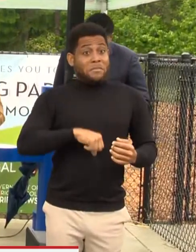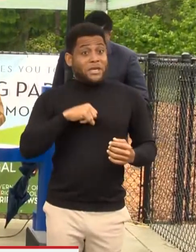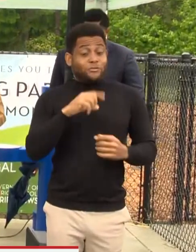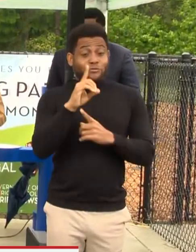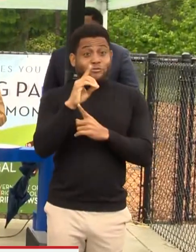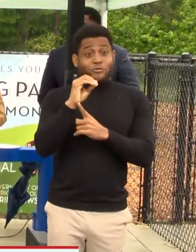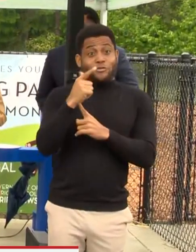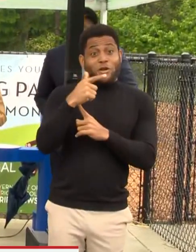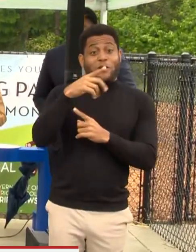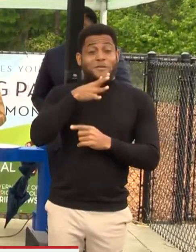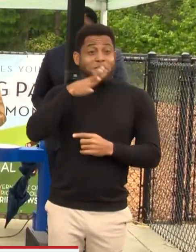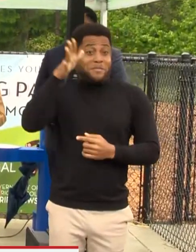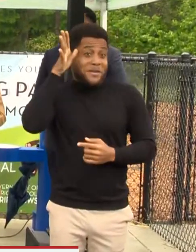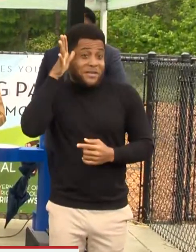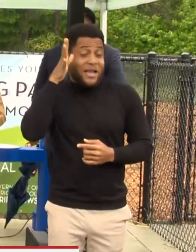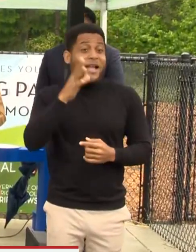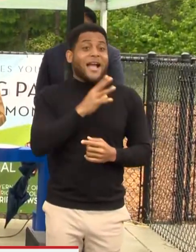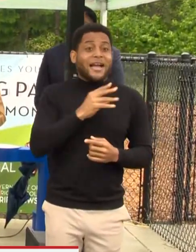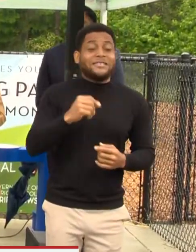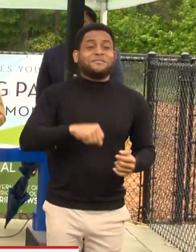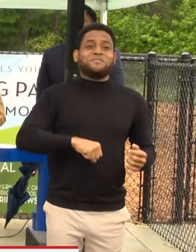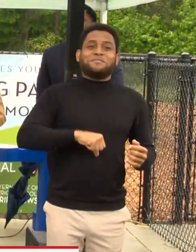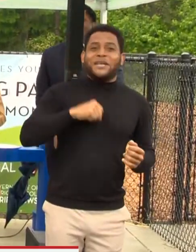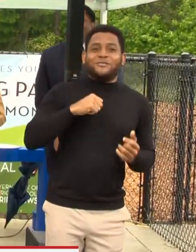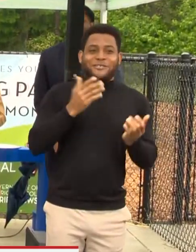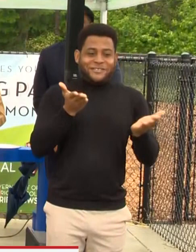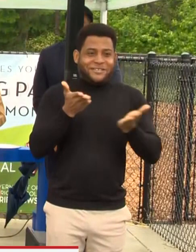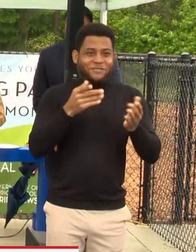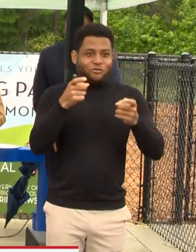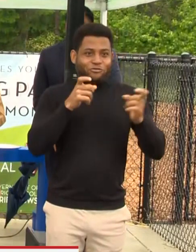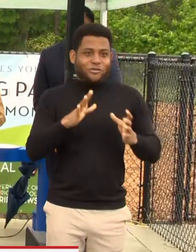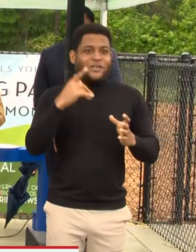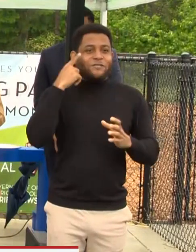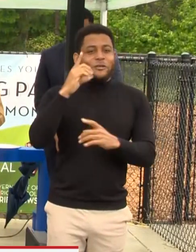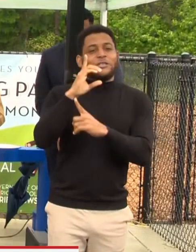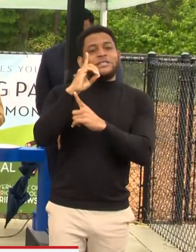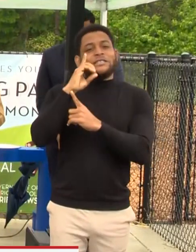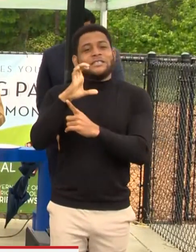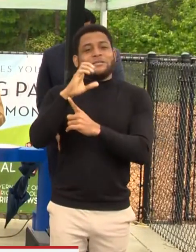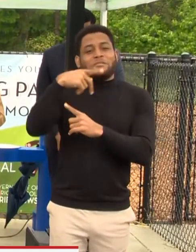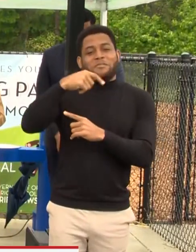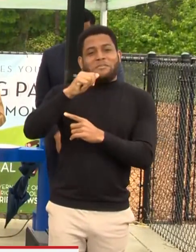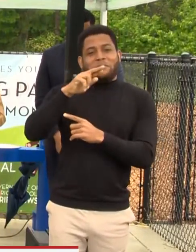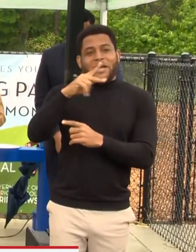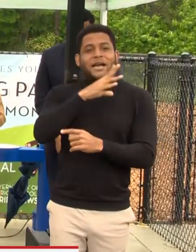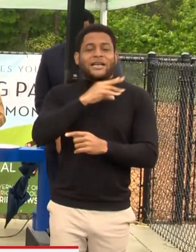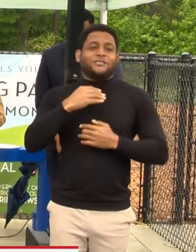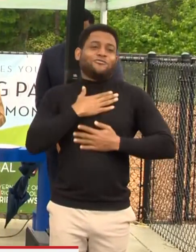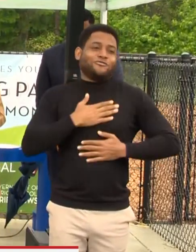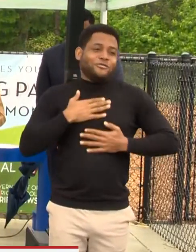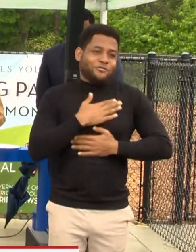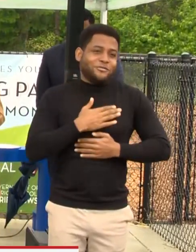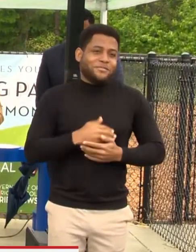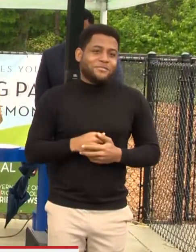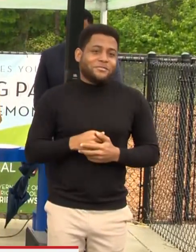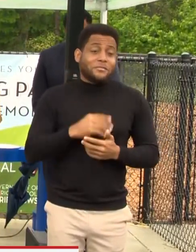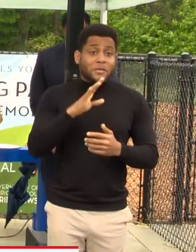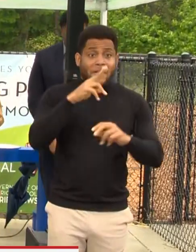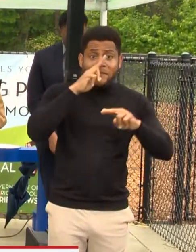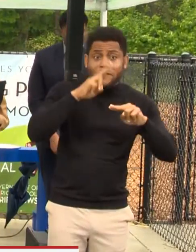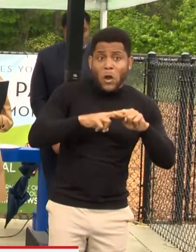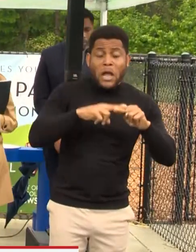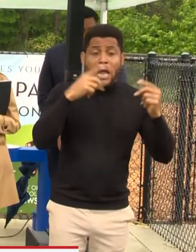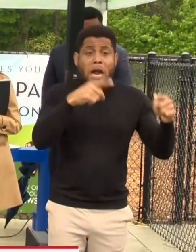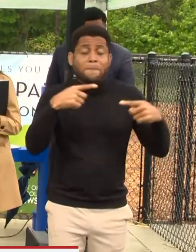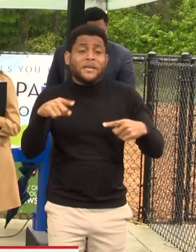serve as the director of DC Parks and Recreation, where the fun happens for all of our residents, our babies, our